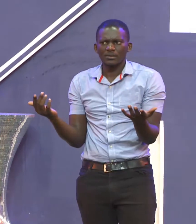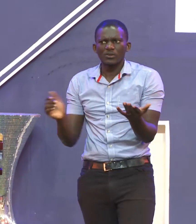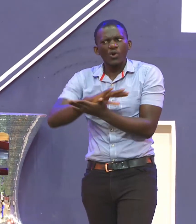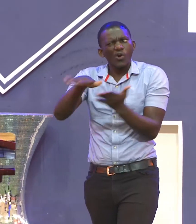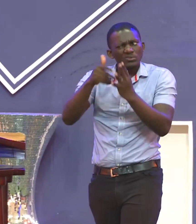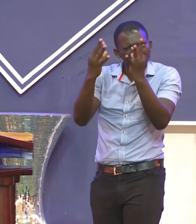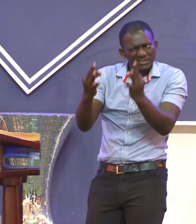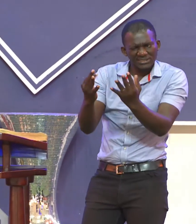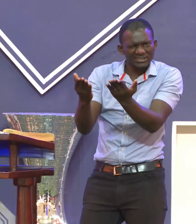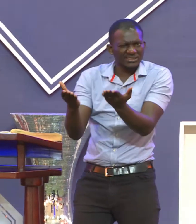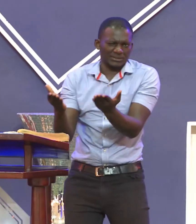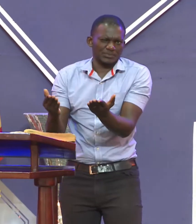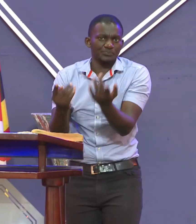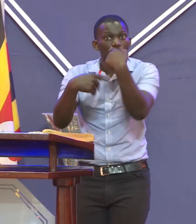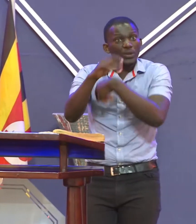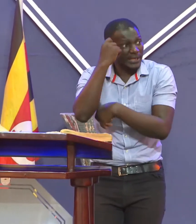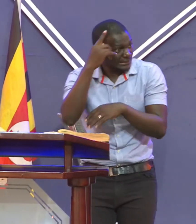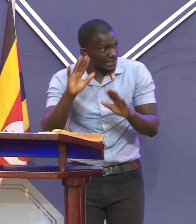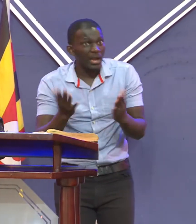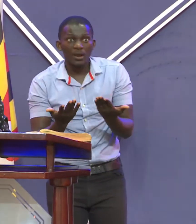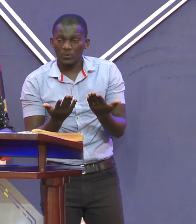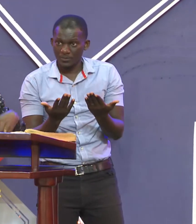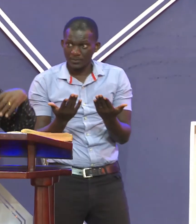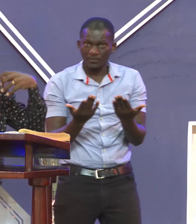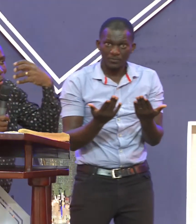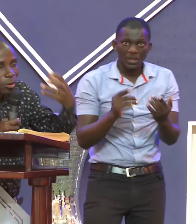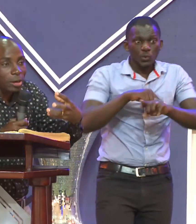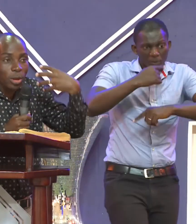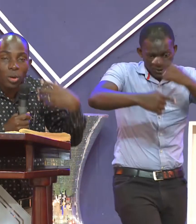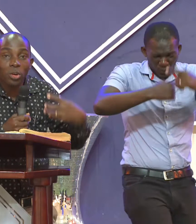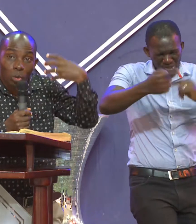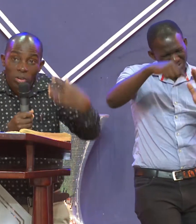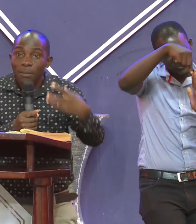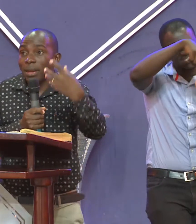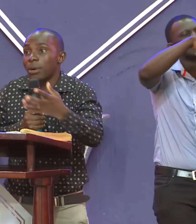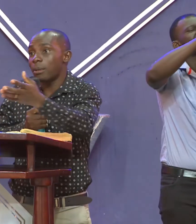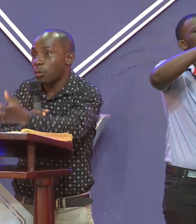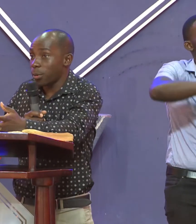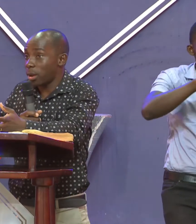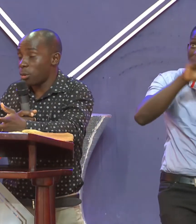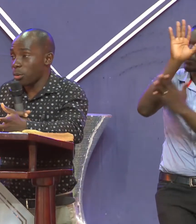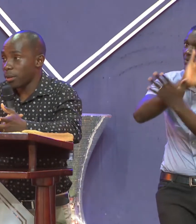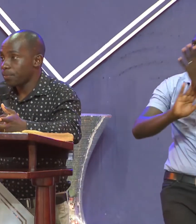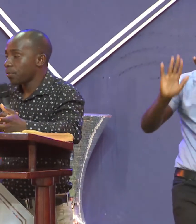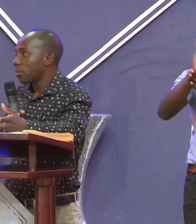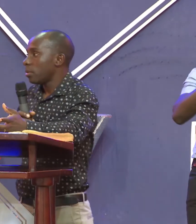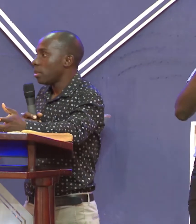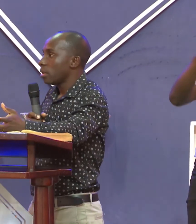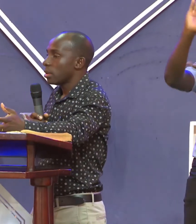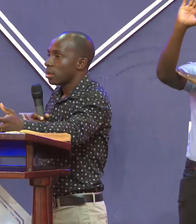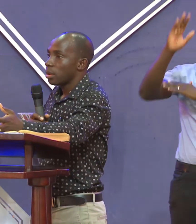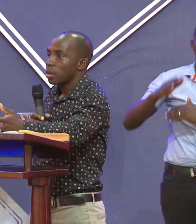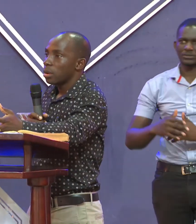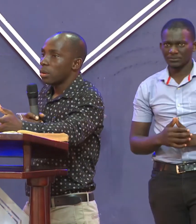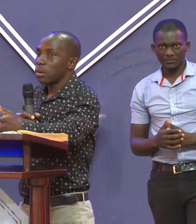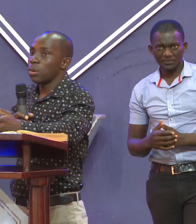byonna. All these. Tubitegeera. We understand them. Tweyongedde okusembera Mukama mu kubeerawo. The more we draw near to